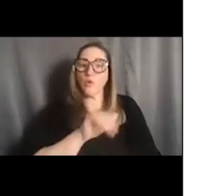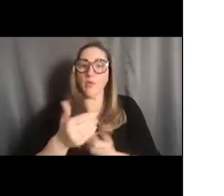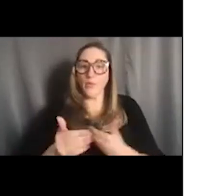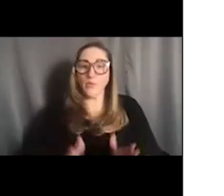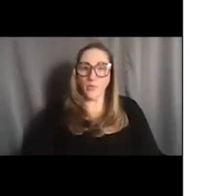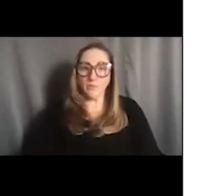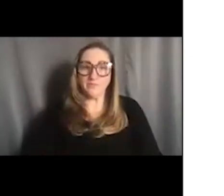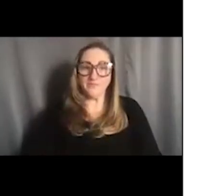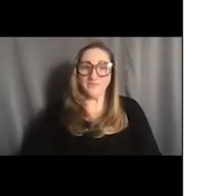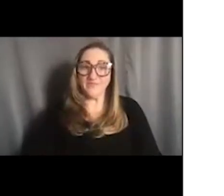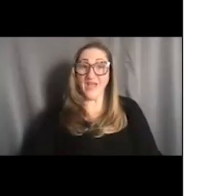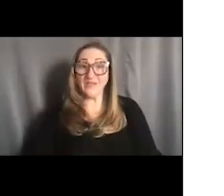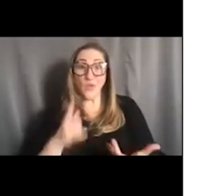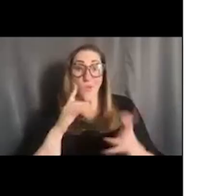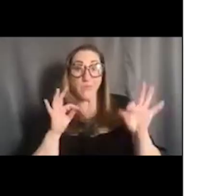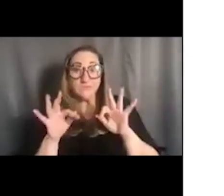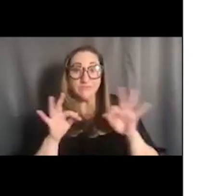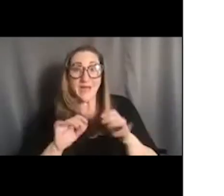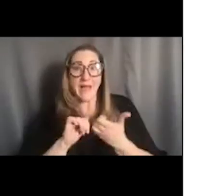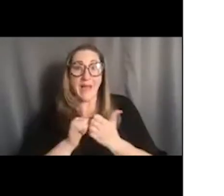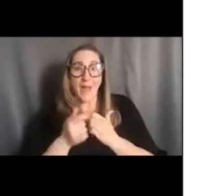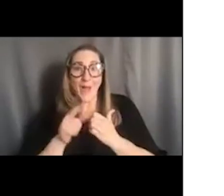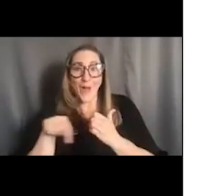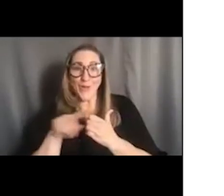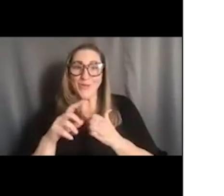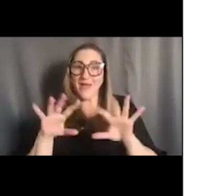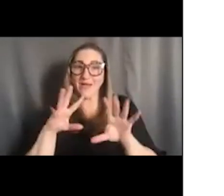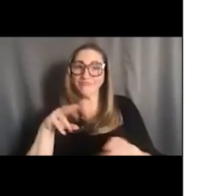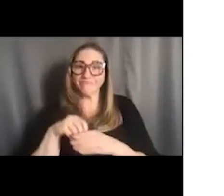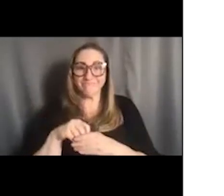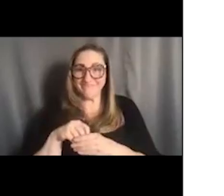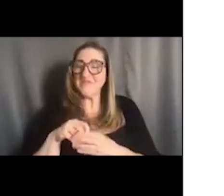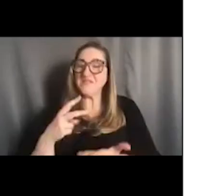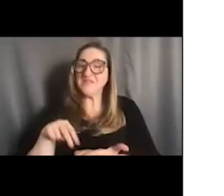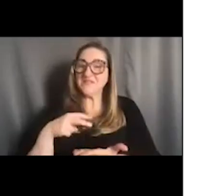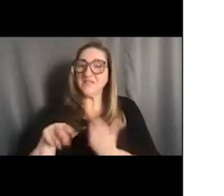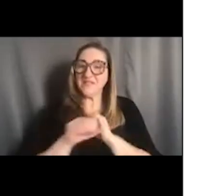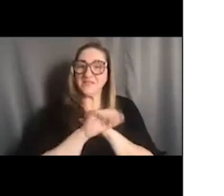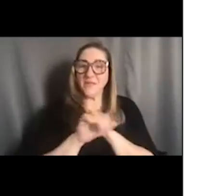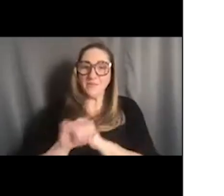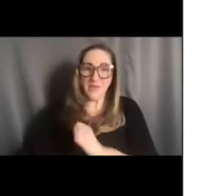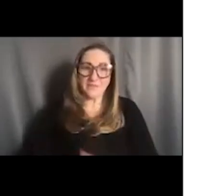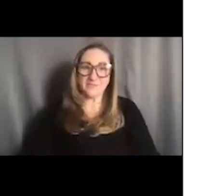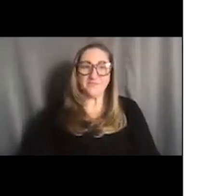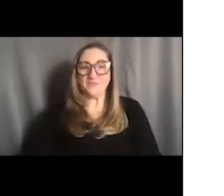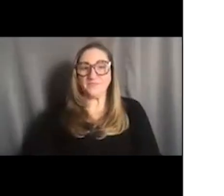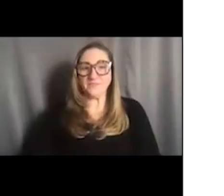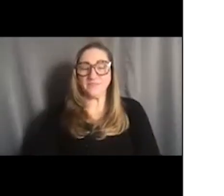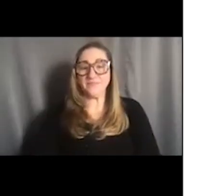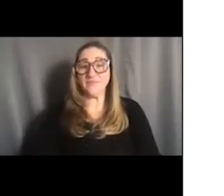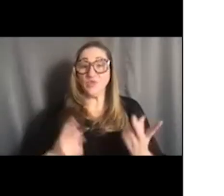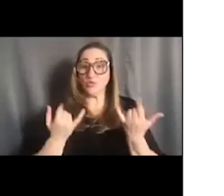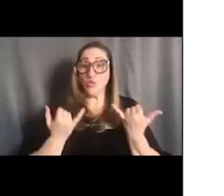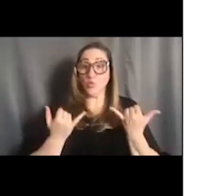how you can get involved. Okay, amazing. Before we get started, I wanted to go over some guidelines for the